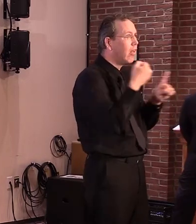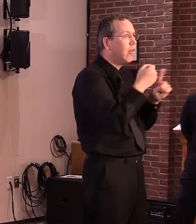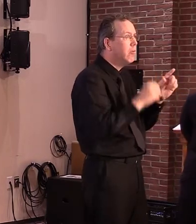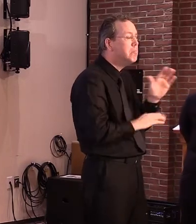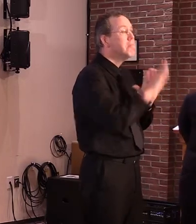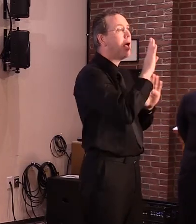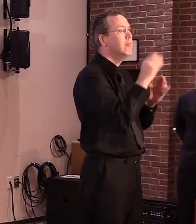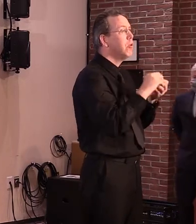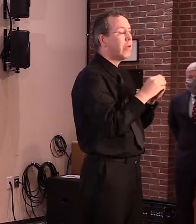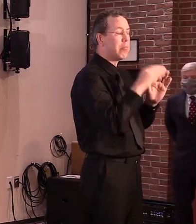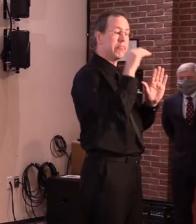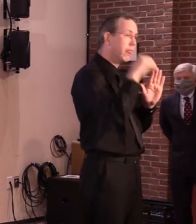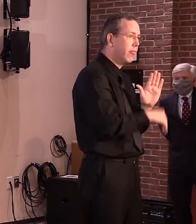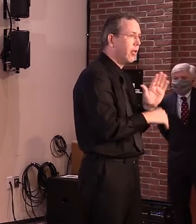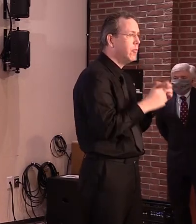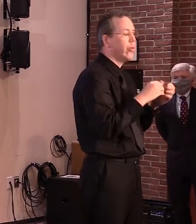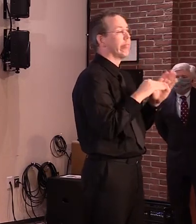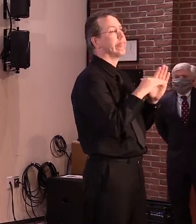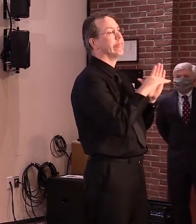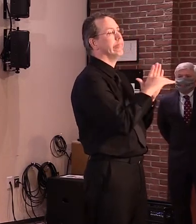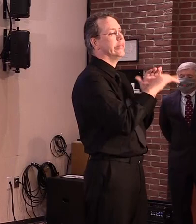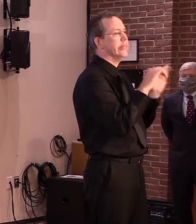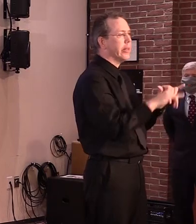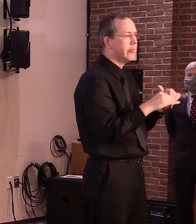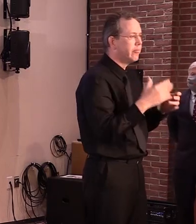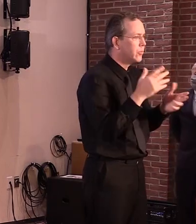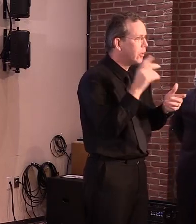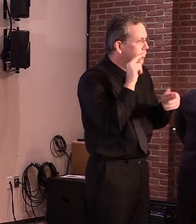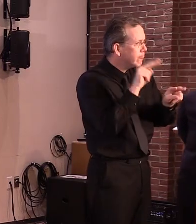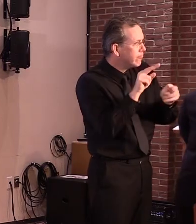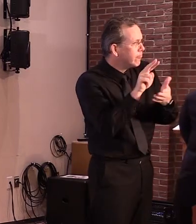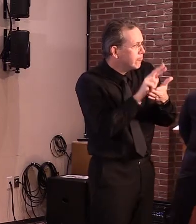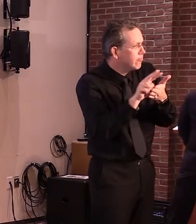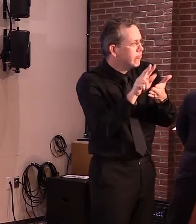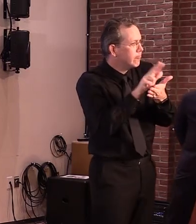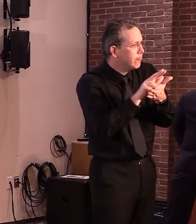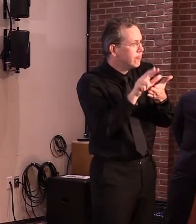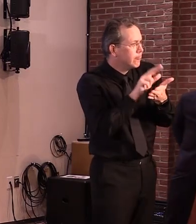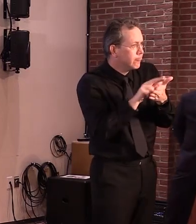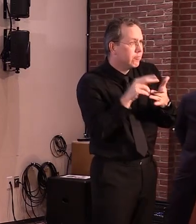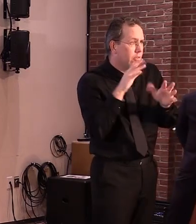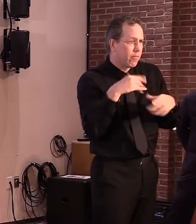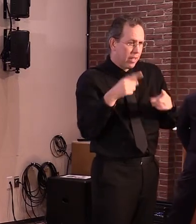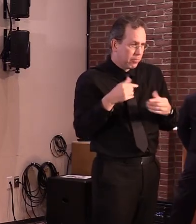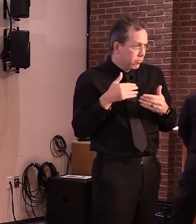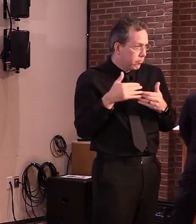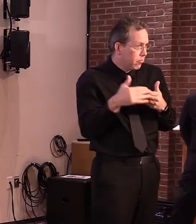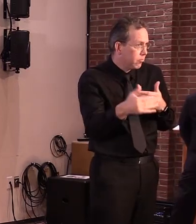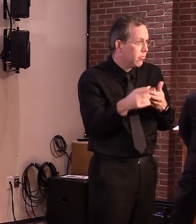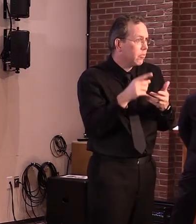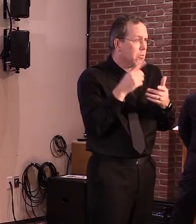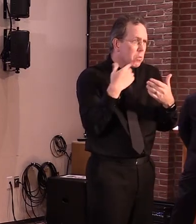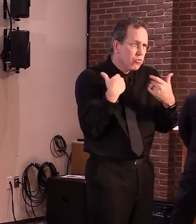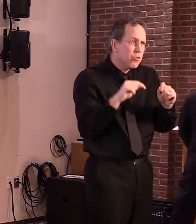of moving forward. So I just want to give comfort that we're watching that. We're going to open just as quick as we can.